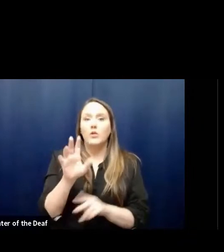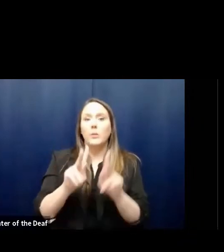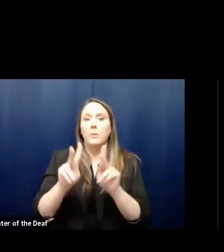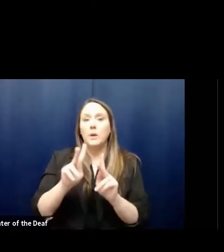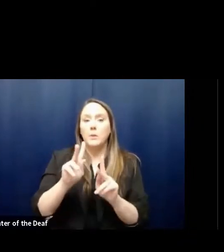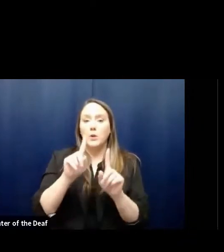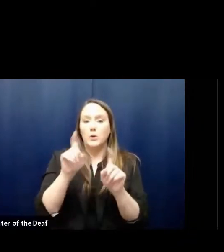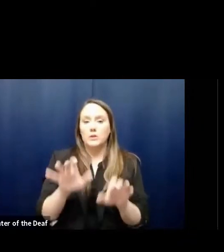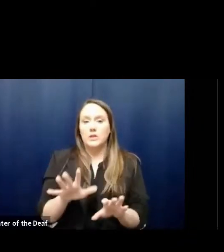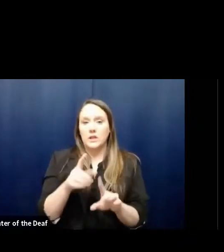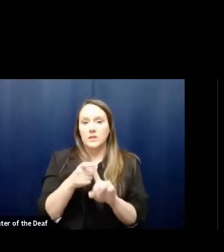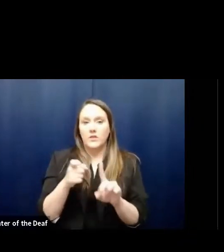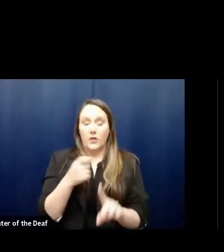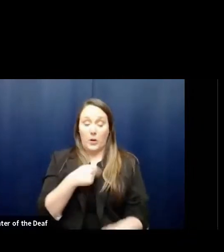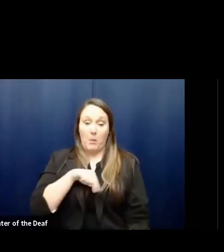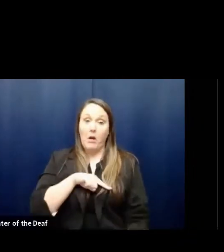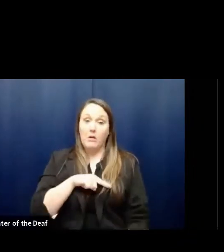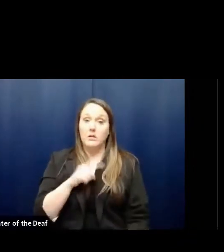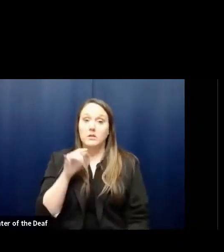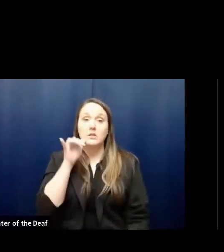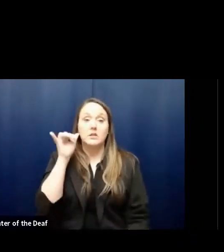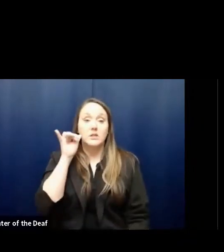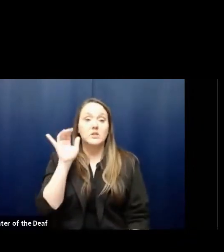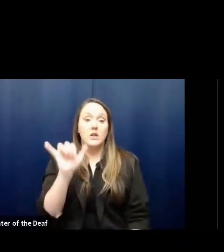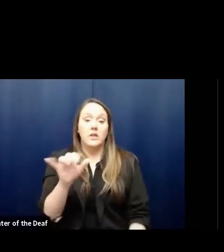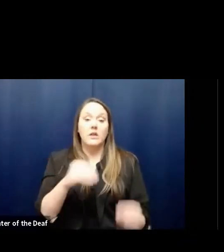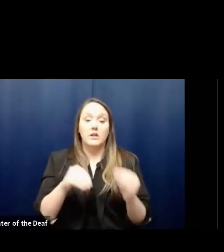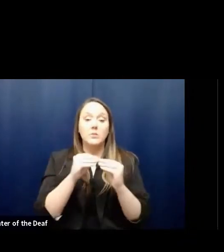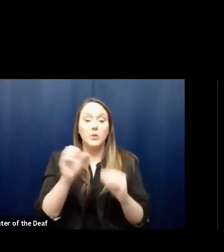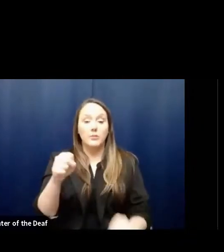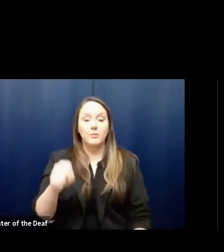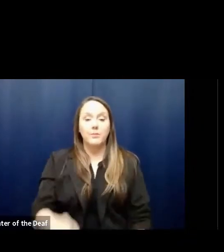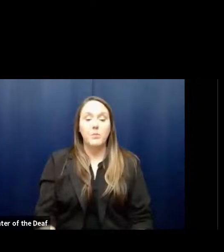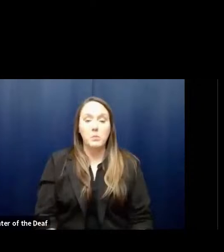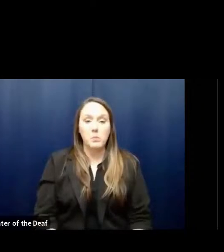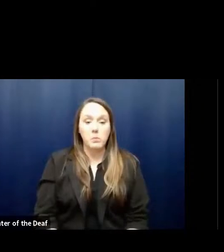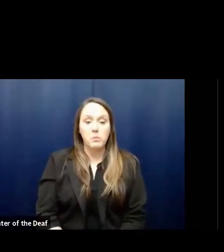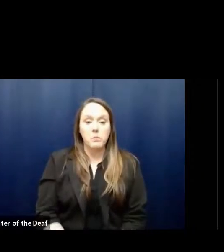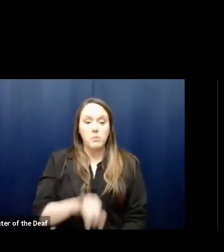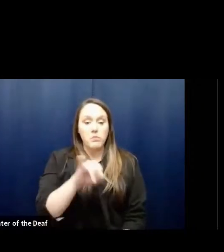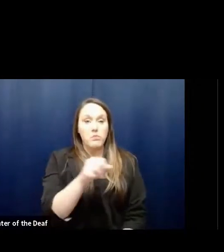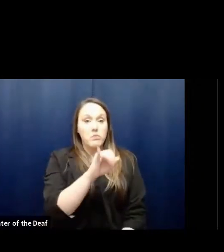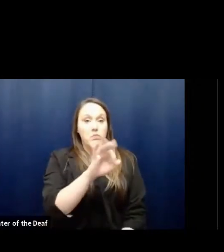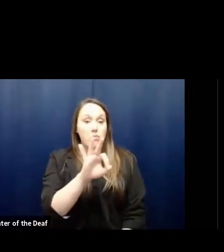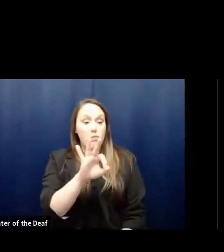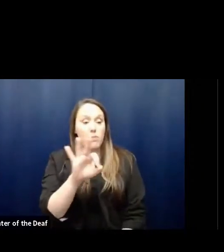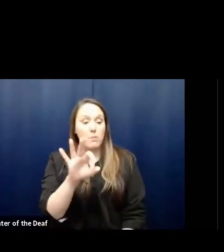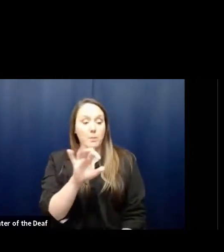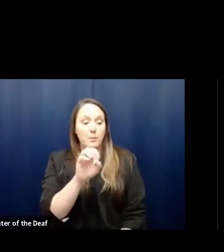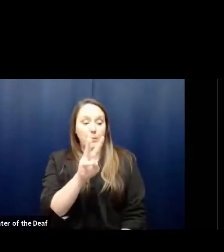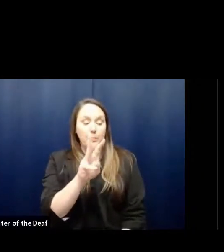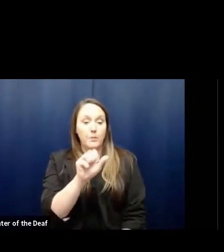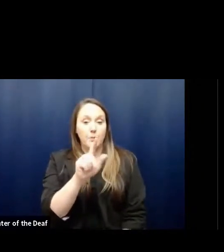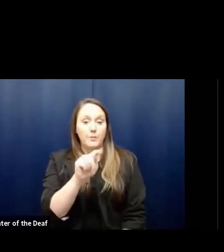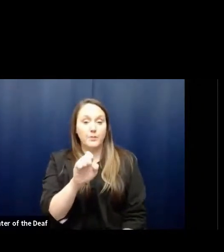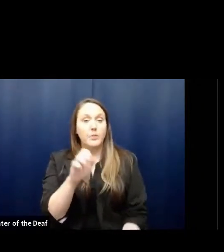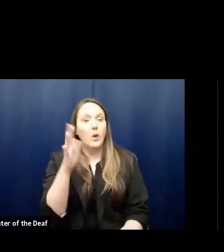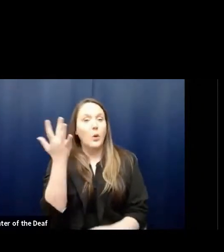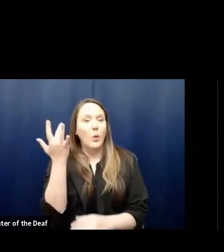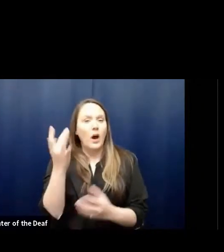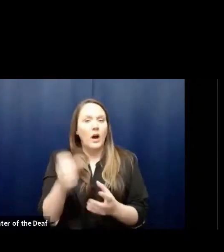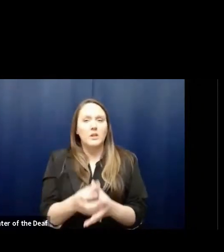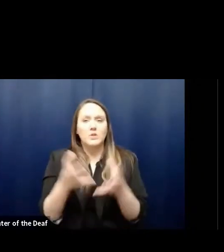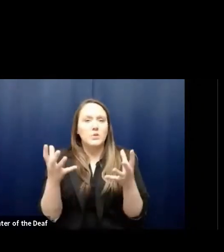tested by us yesterday. So that's more than we have been doing, yes. From Jeff with WATE, why so many new